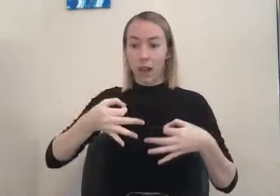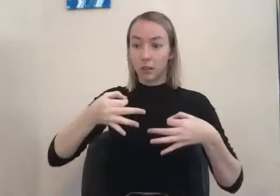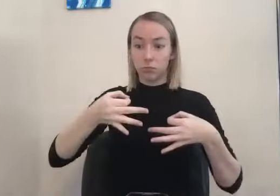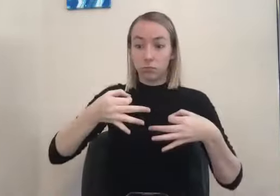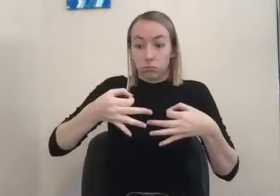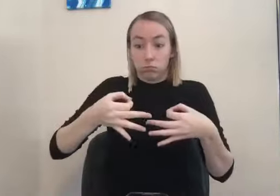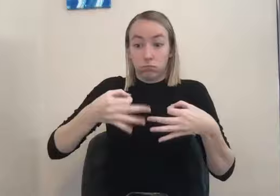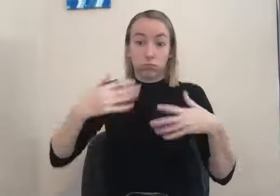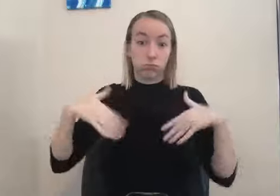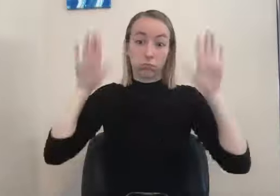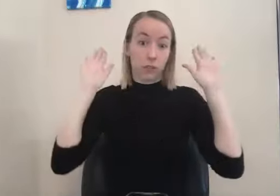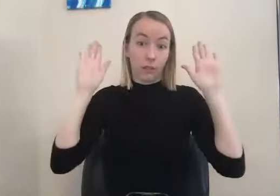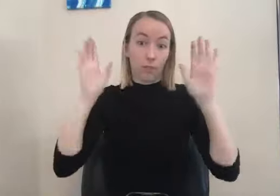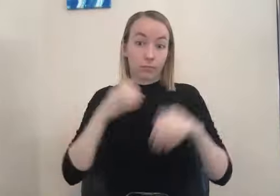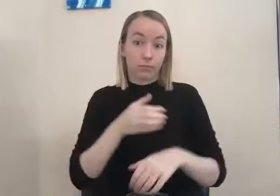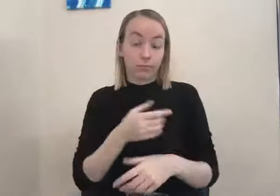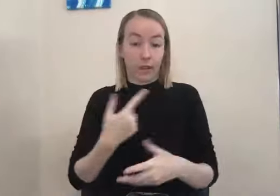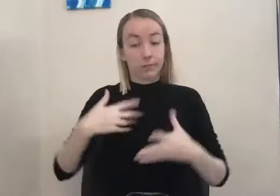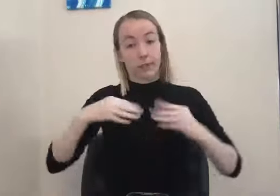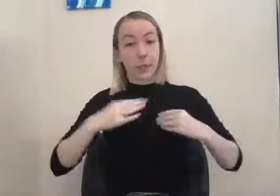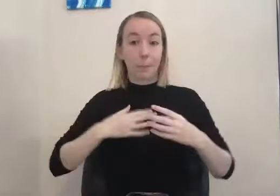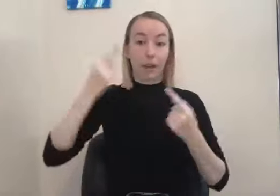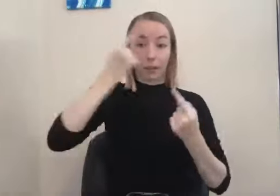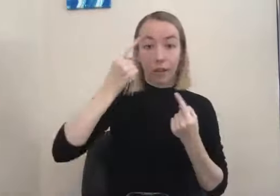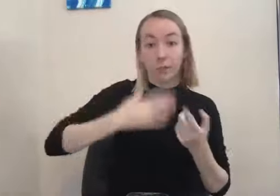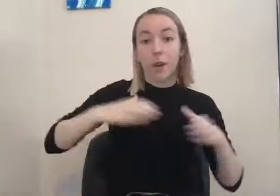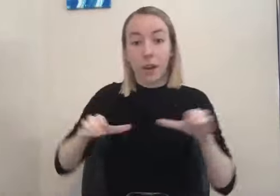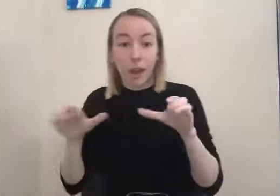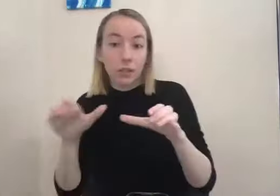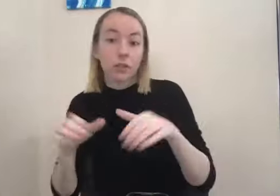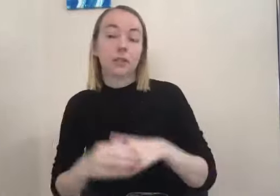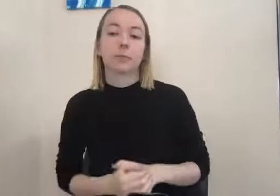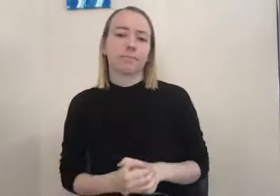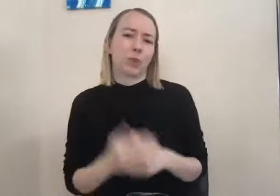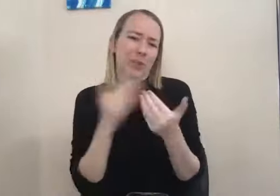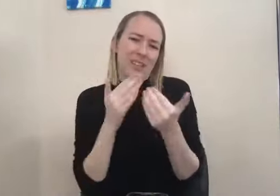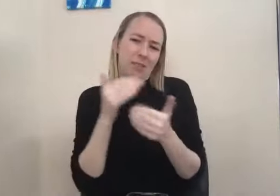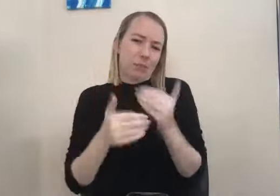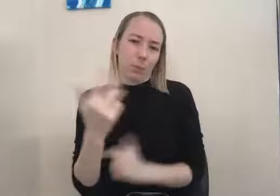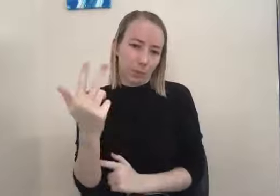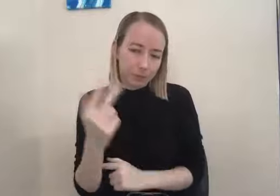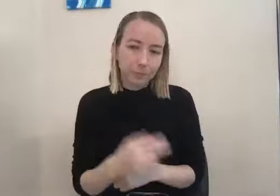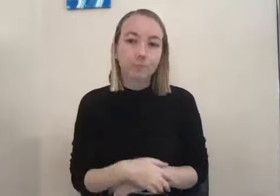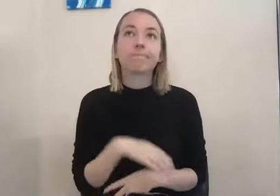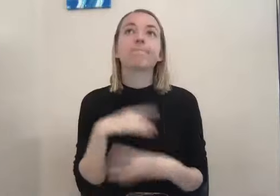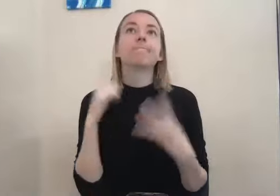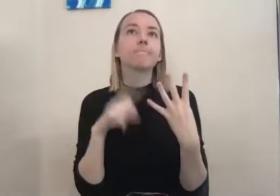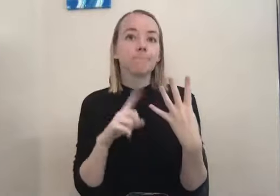with a sponsor supporting me all the way because I didn't know how to do it right. She had to guide me, and I loved that about the guiding you through